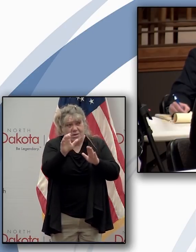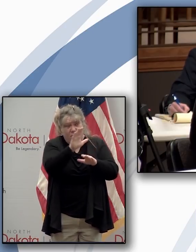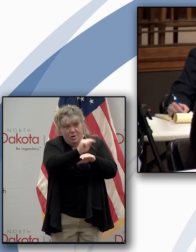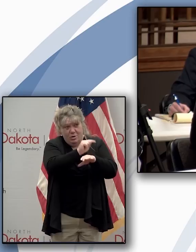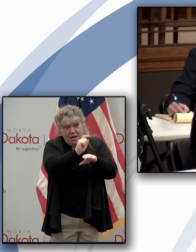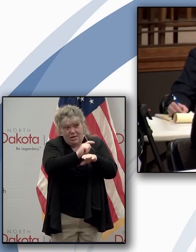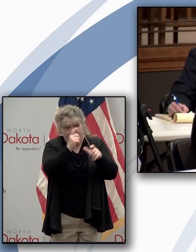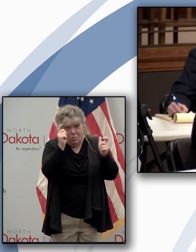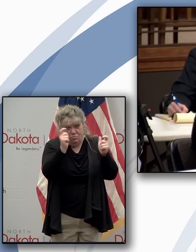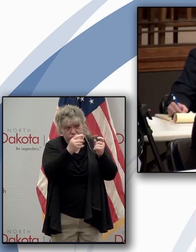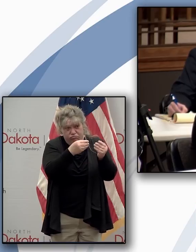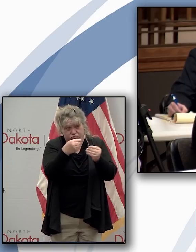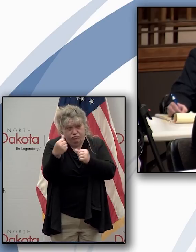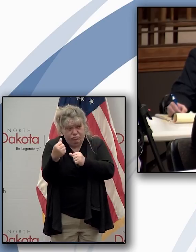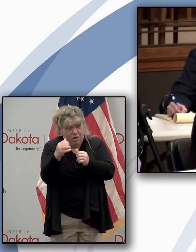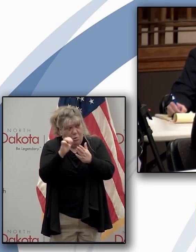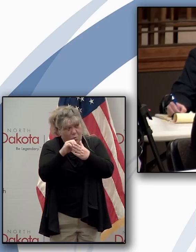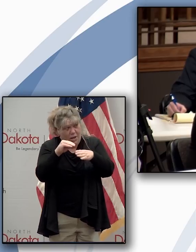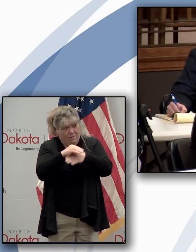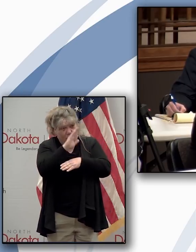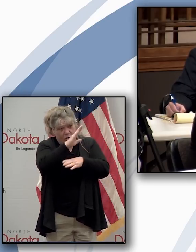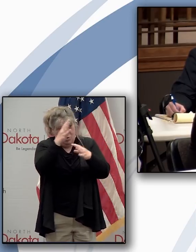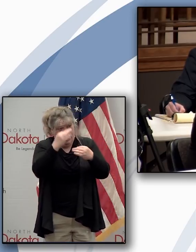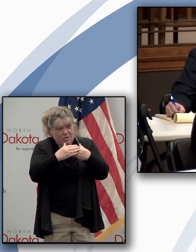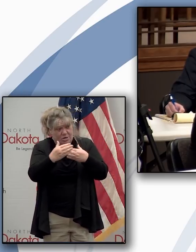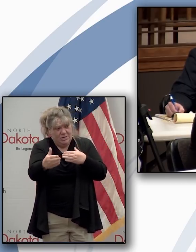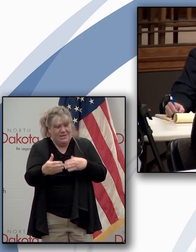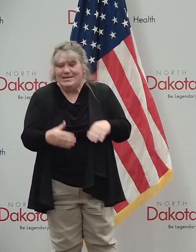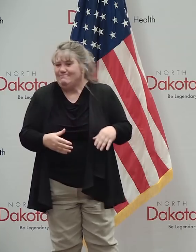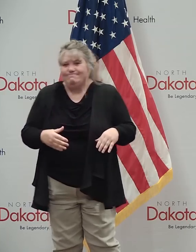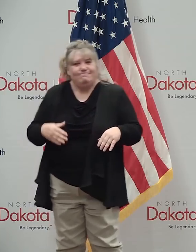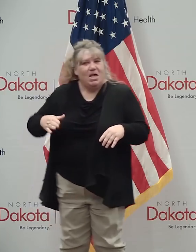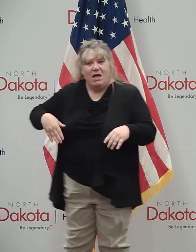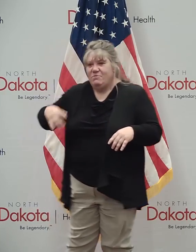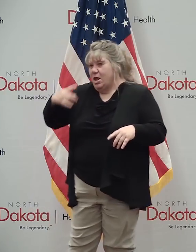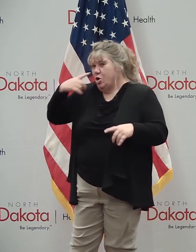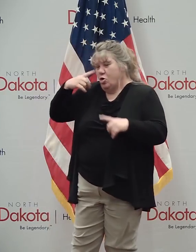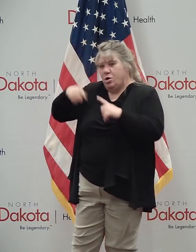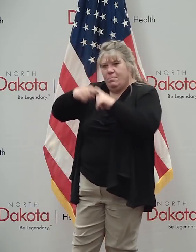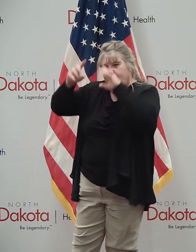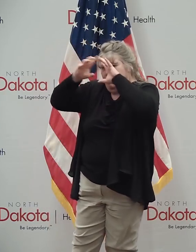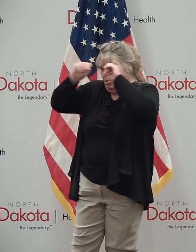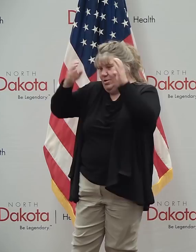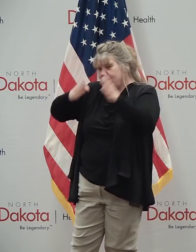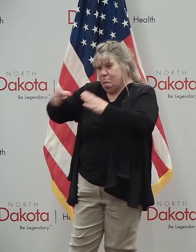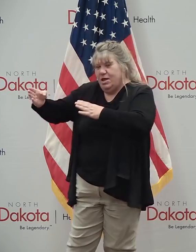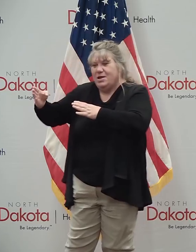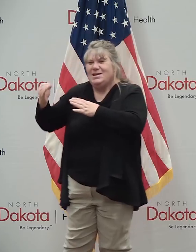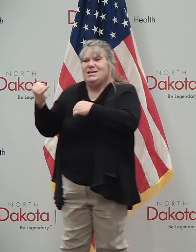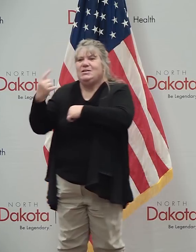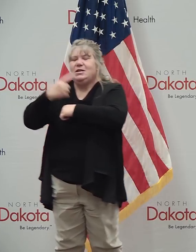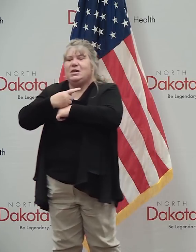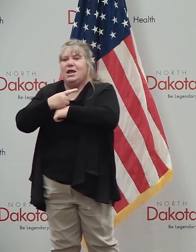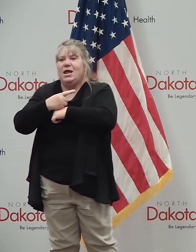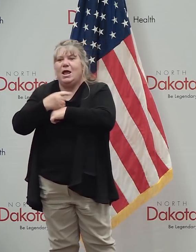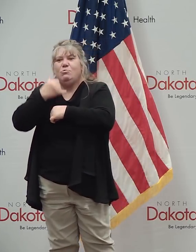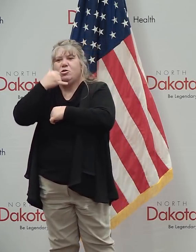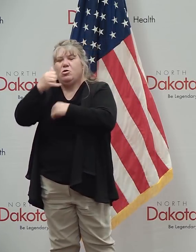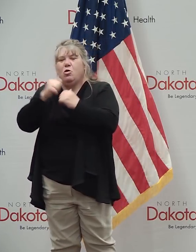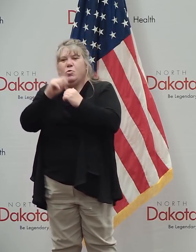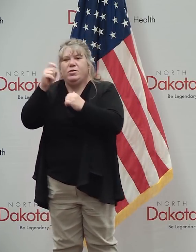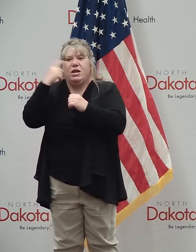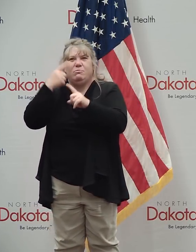influence your decisions going forward? I haven't heard that, and was on a call today with governors from